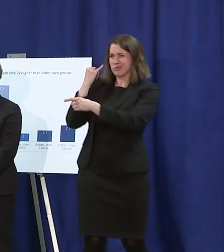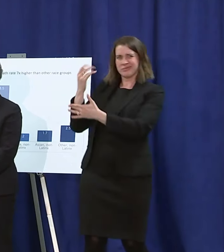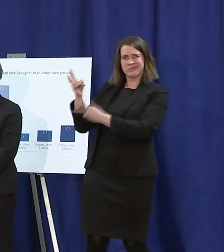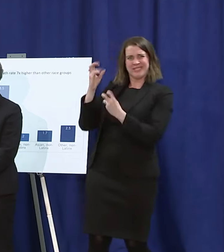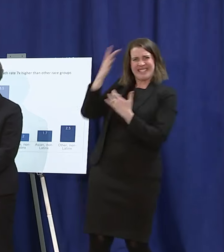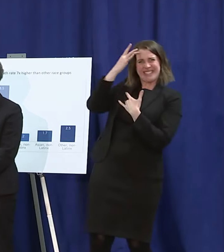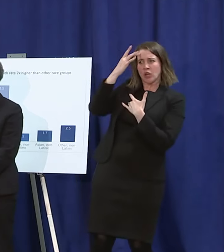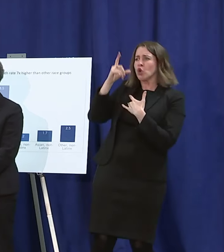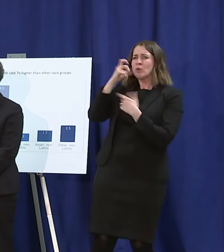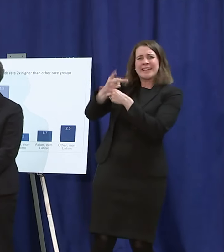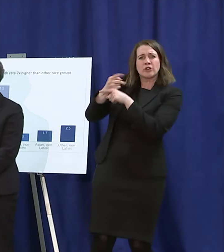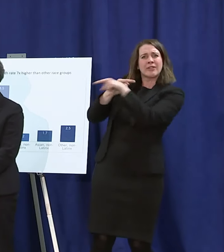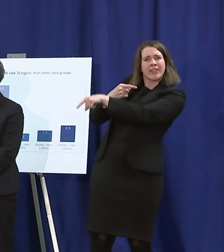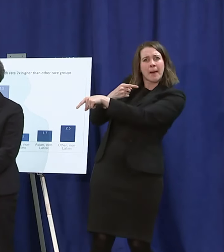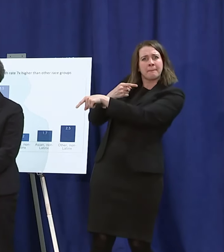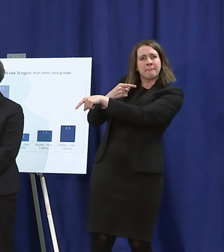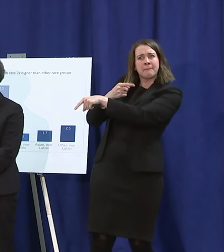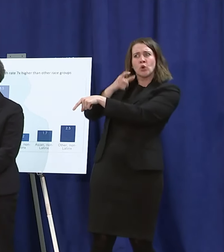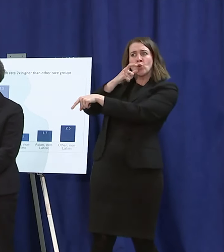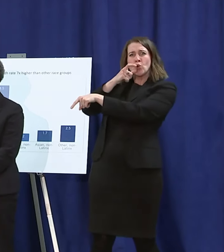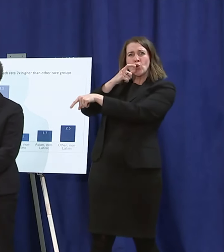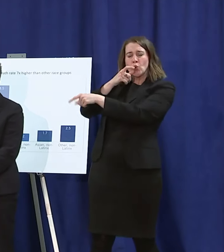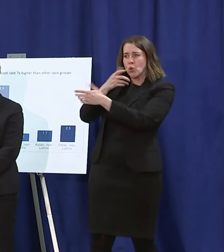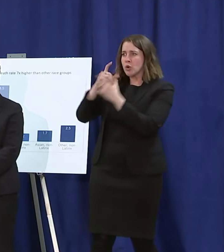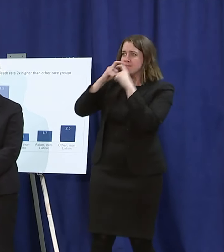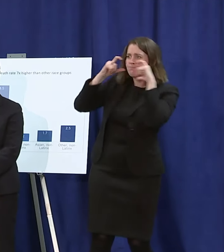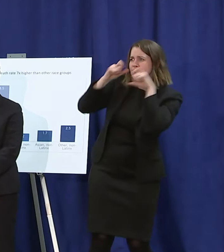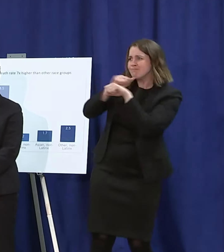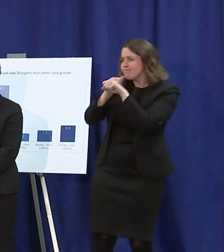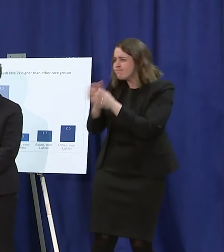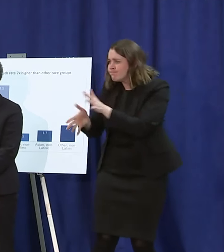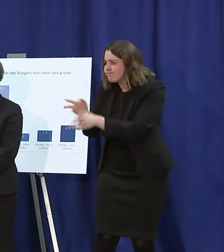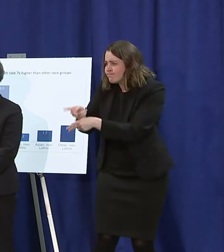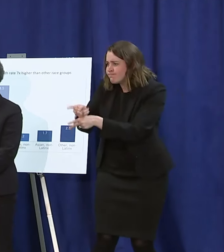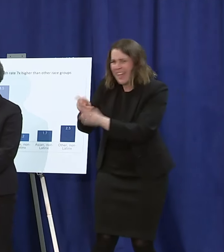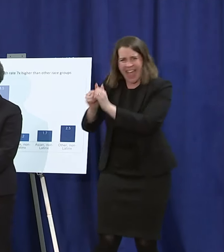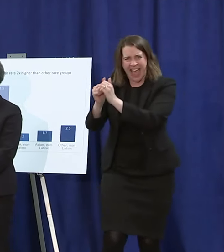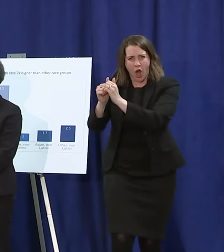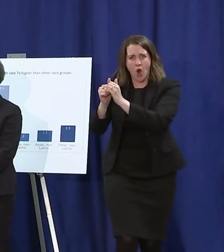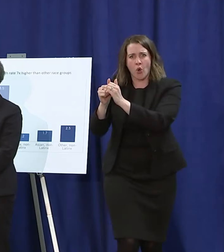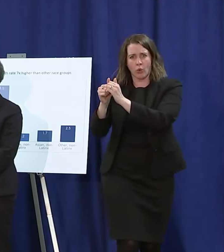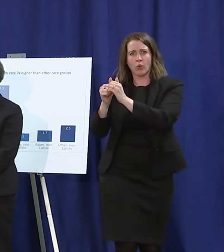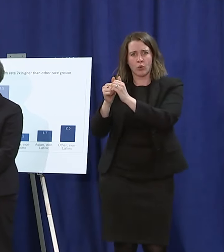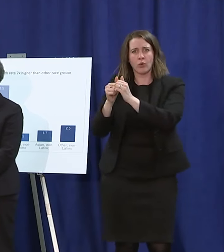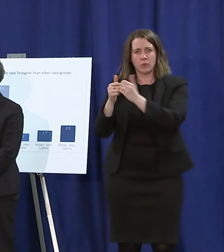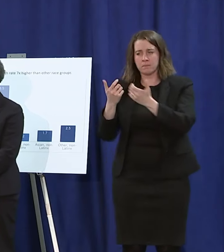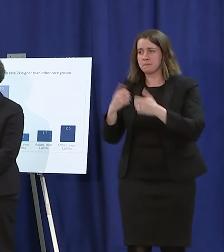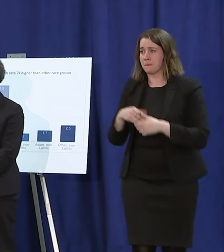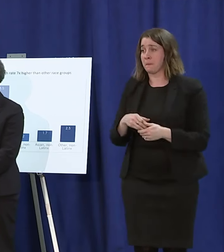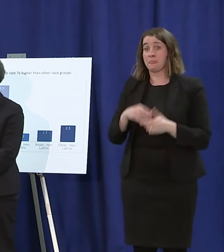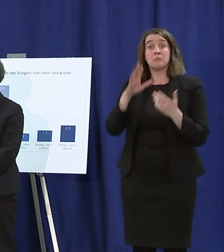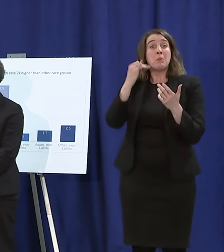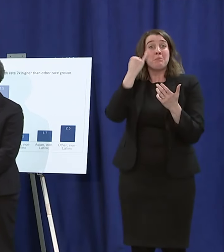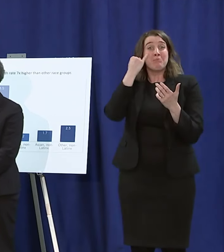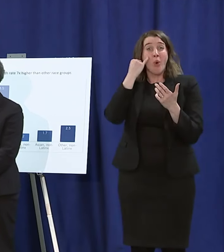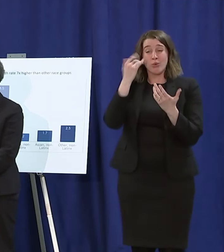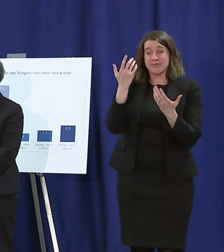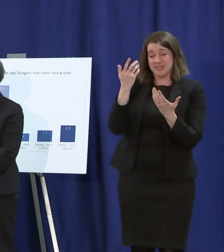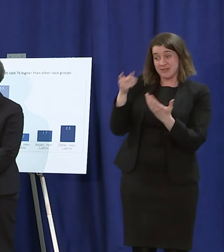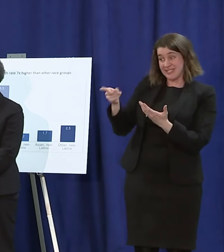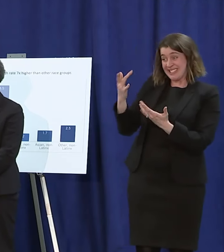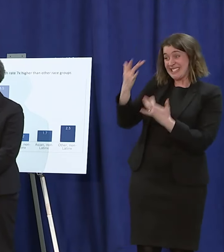going to be in charge of them, and trying as much as possible to isolate. If there's a way to put people in places where if they're ill, we do